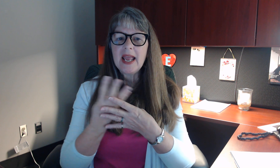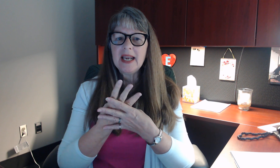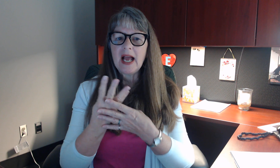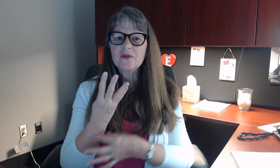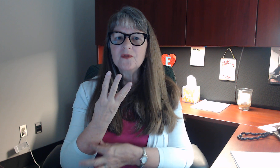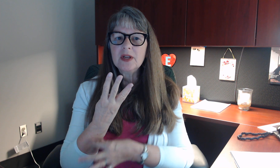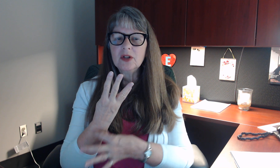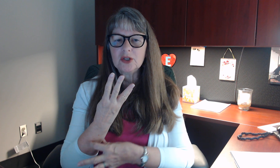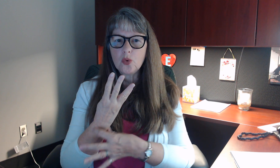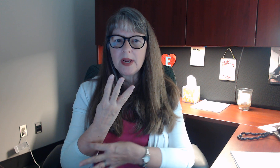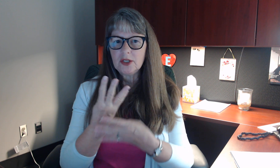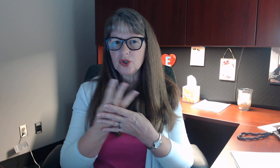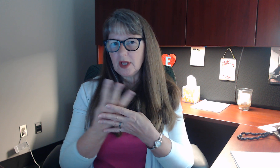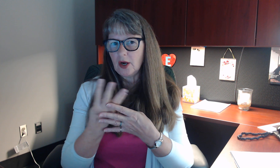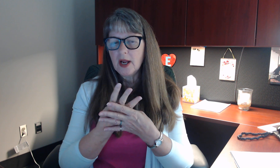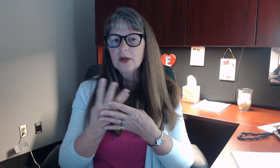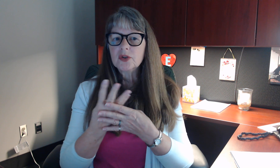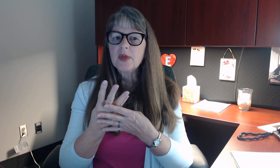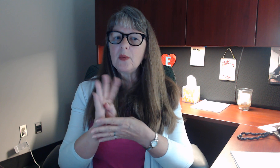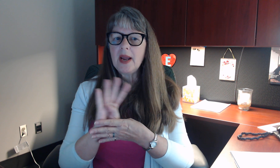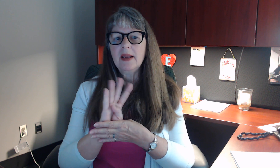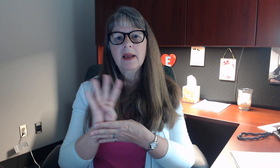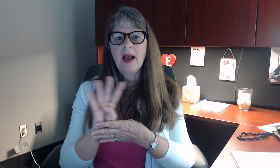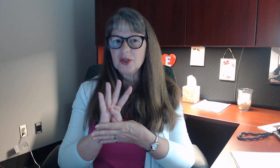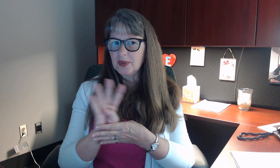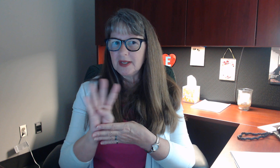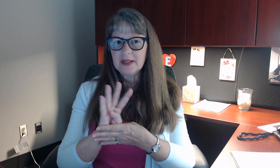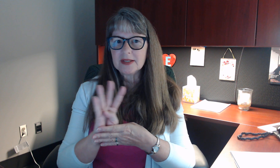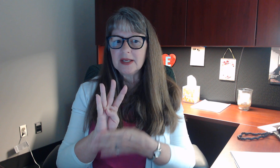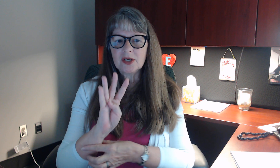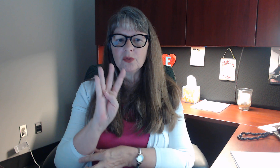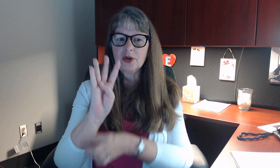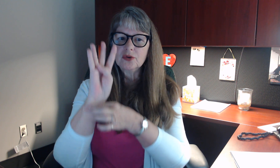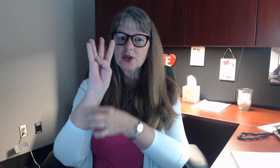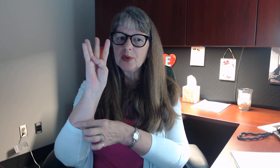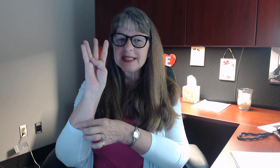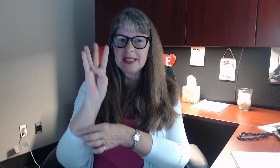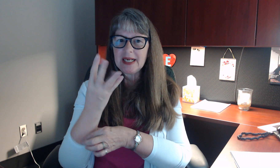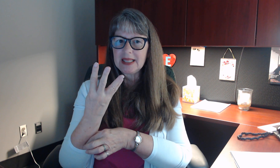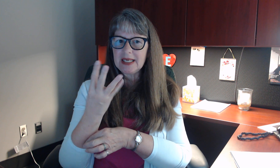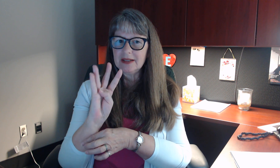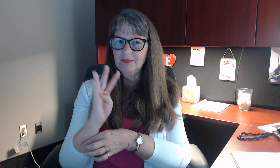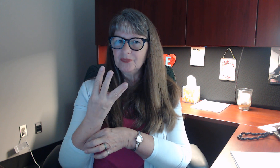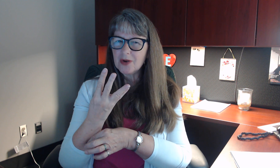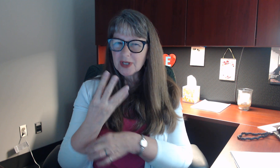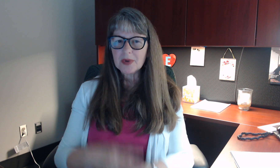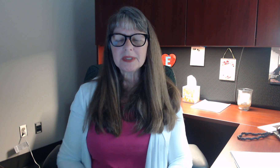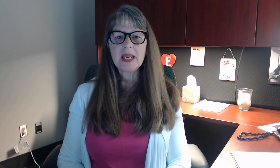I feel a twinge there. So that way I do it like this. And so, because you're not twisting anything. You understand what I'm saying?